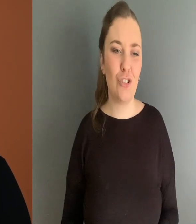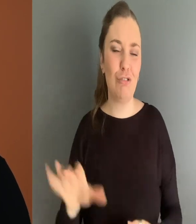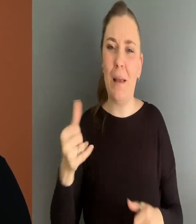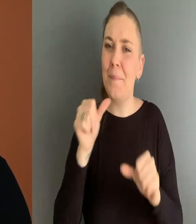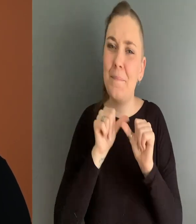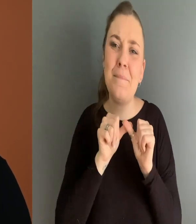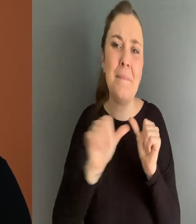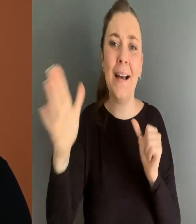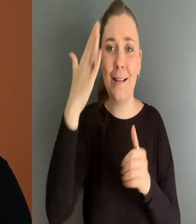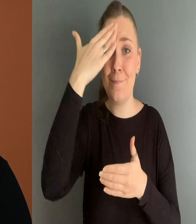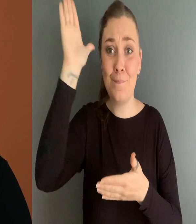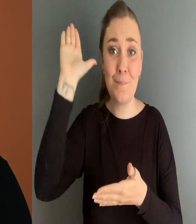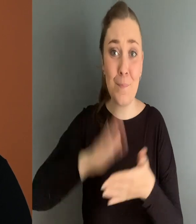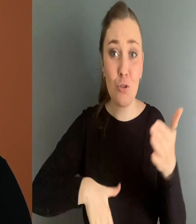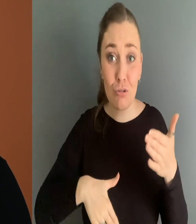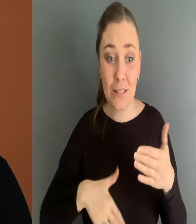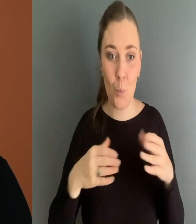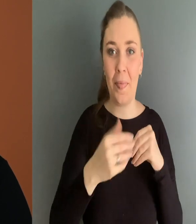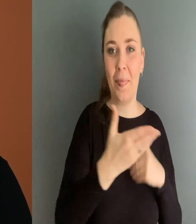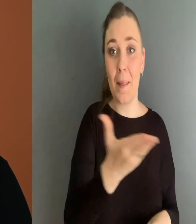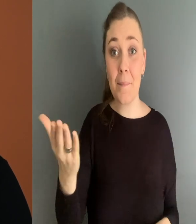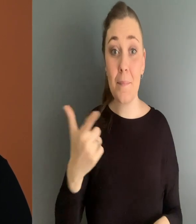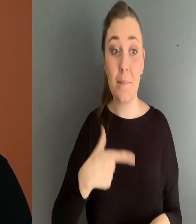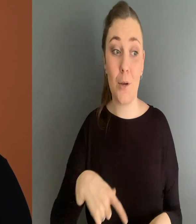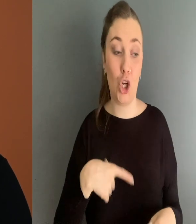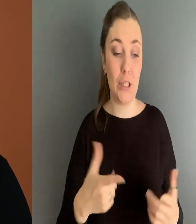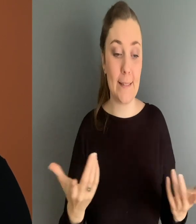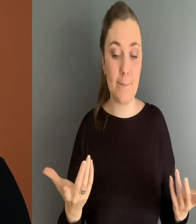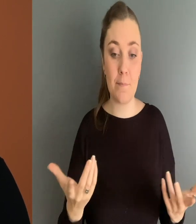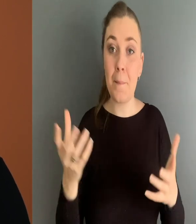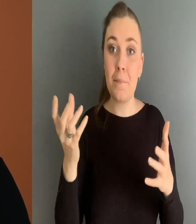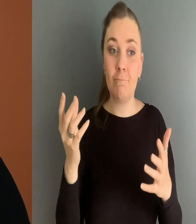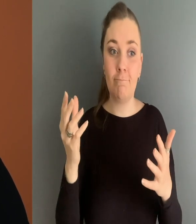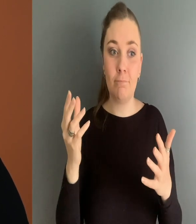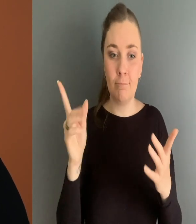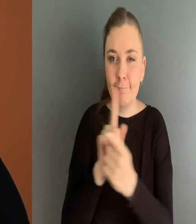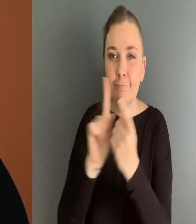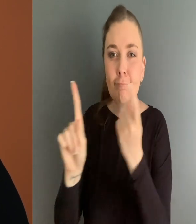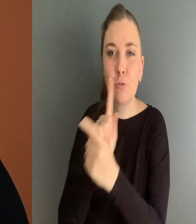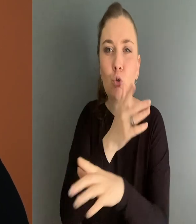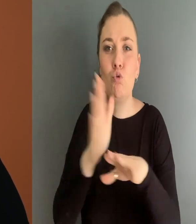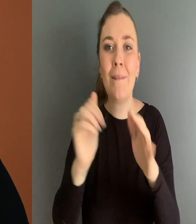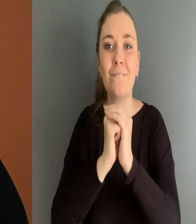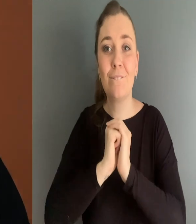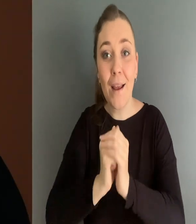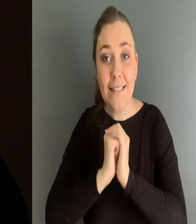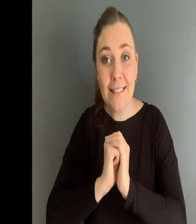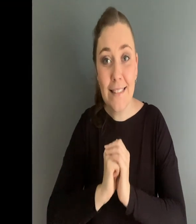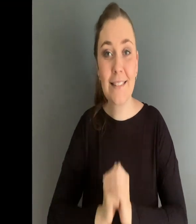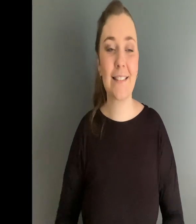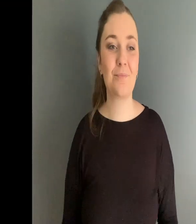best experience with them because i had a many long new friends and